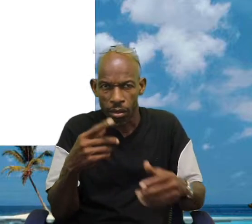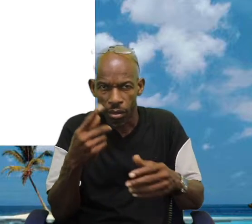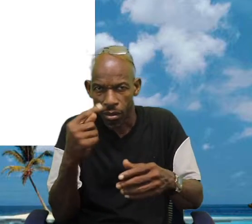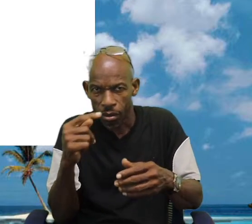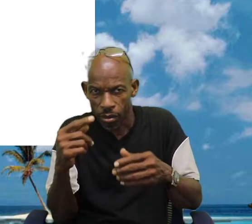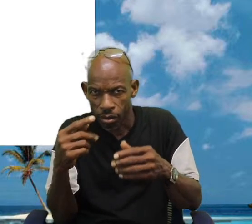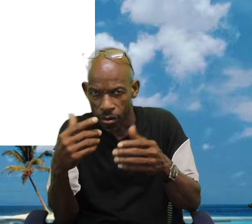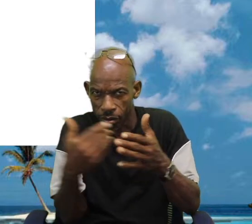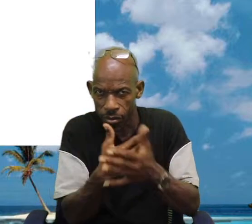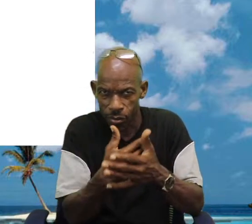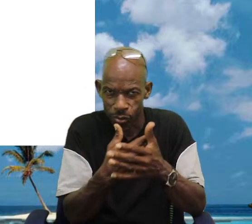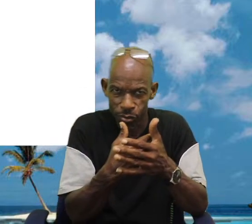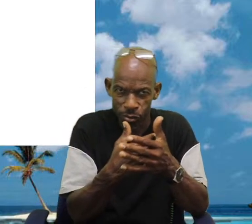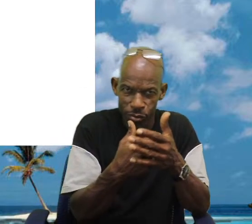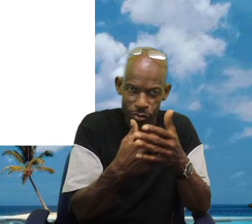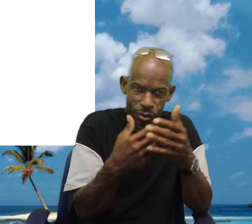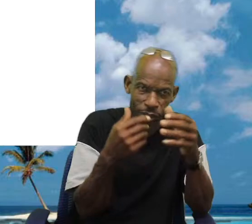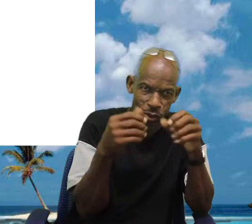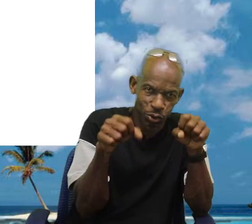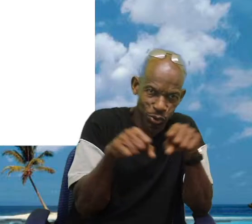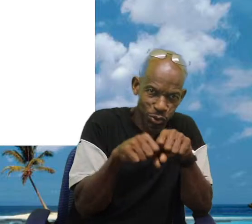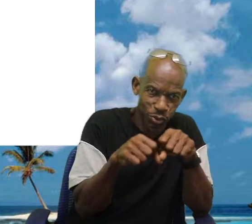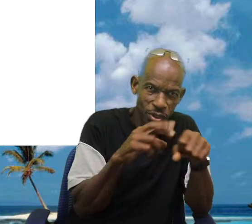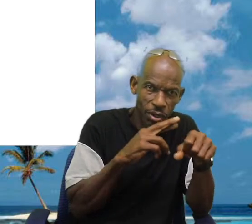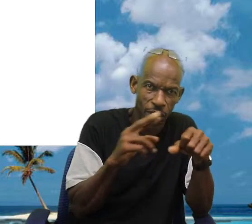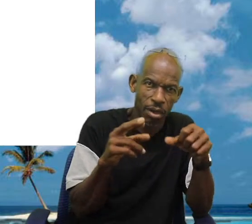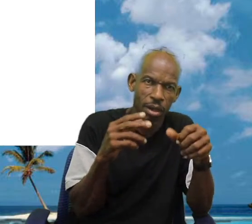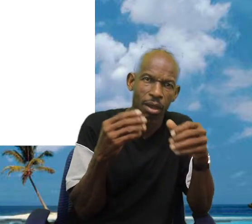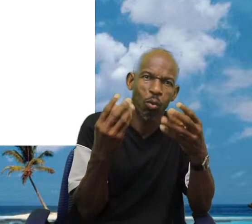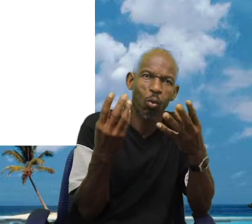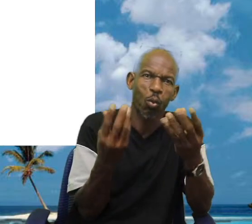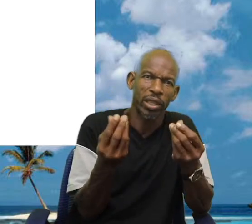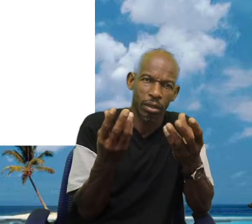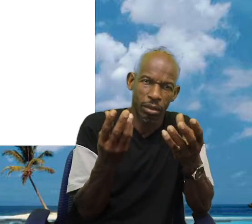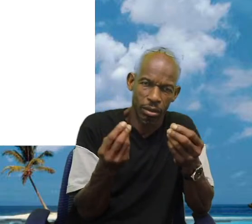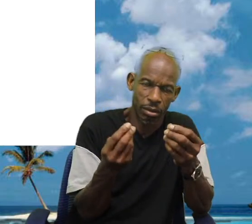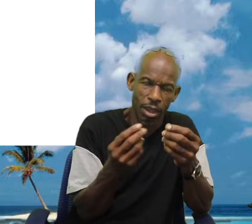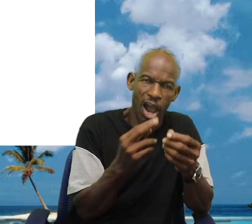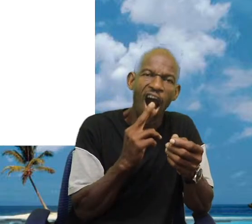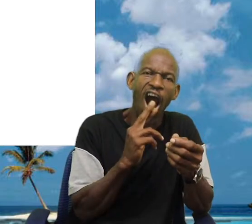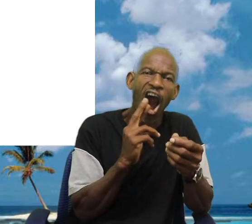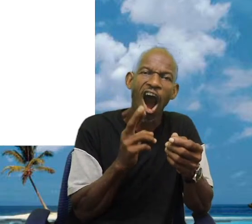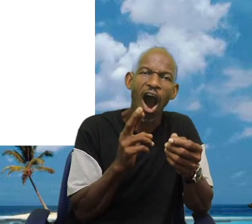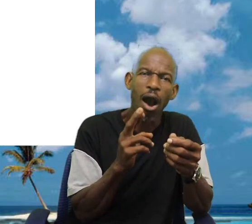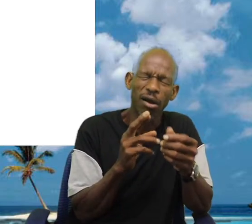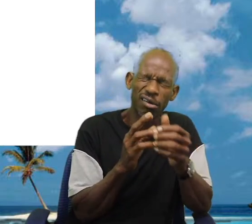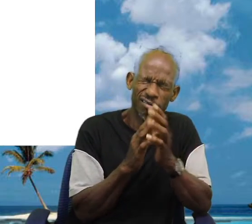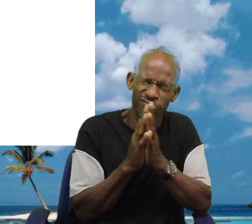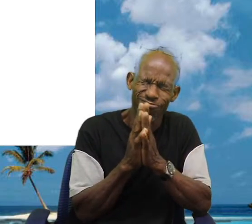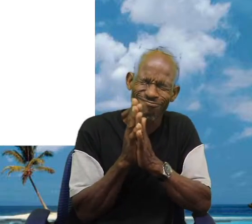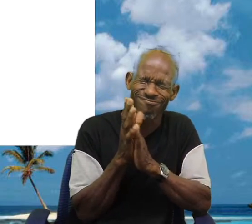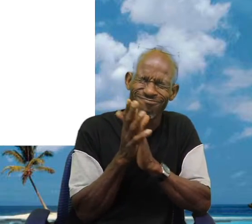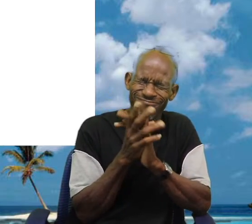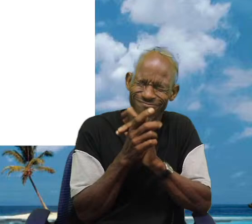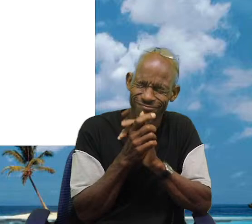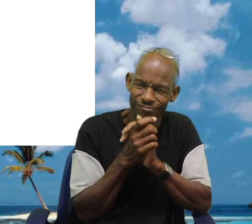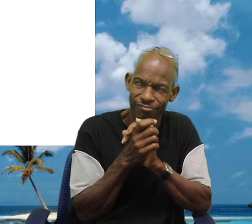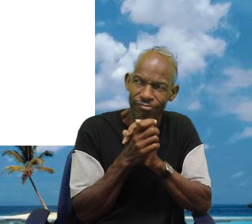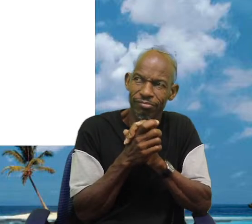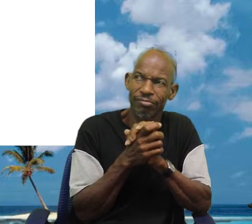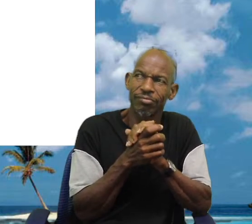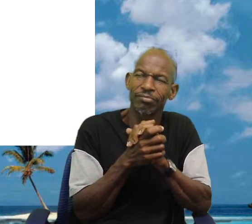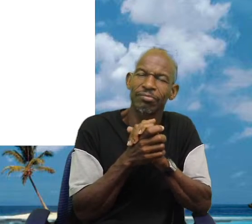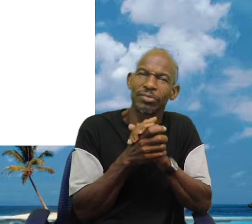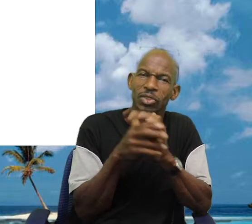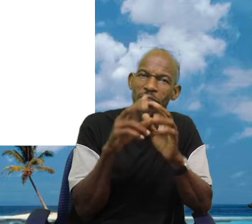wet. So let's go to the next rule. So the next rule now rule number 2, where we're looking at